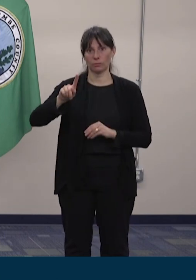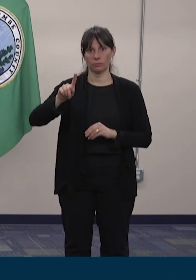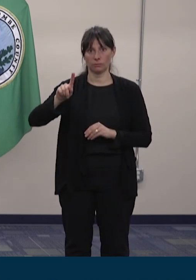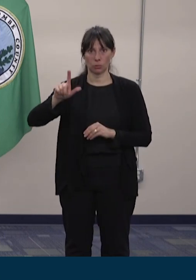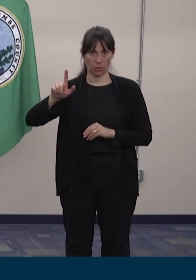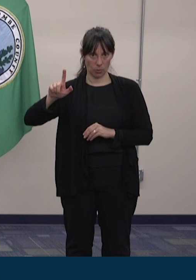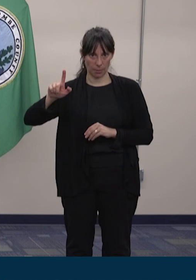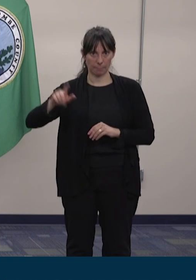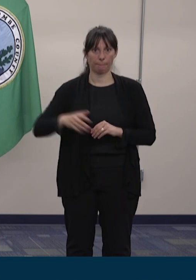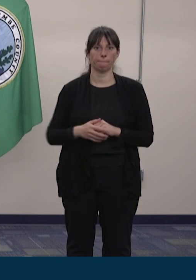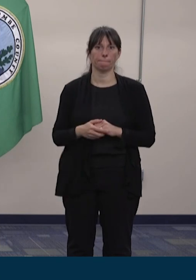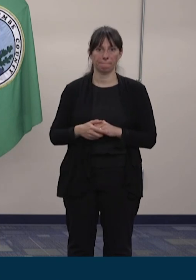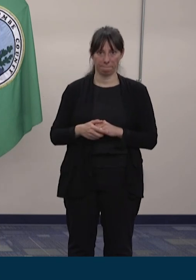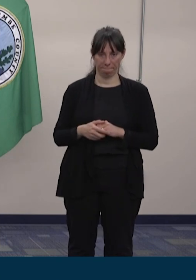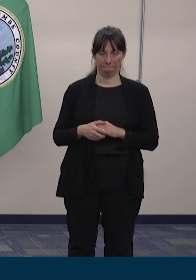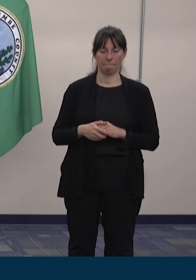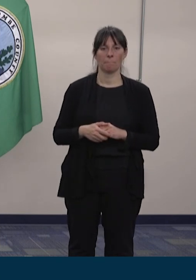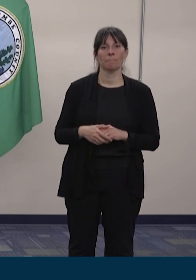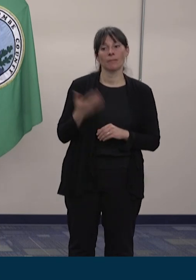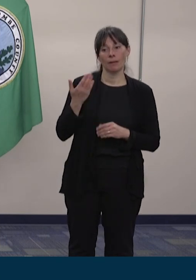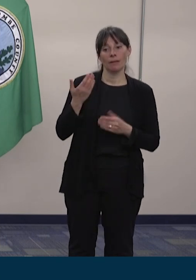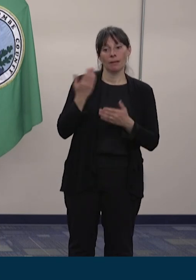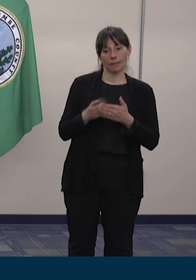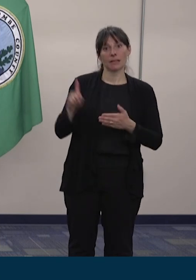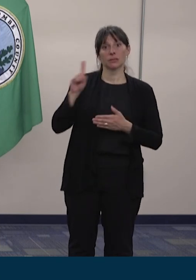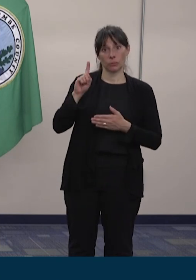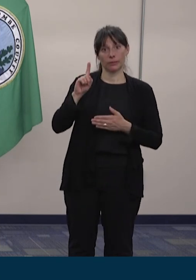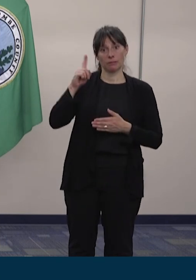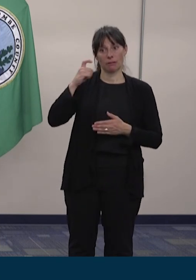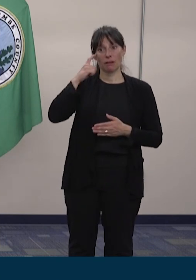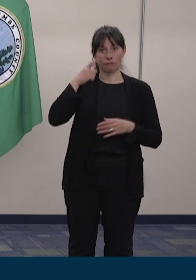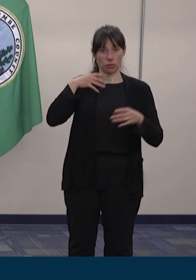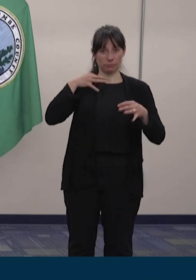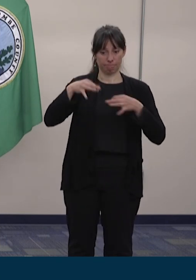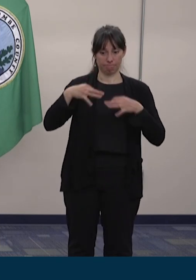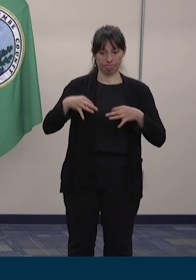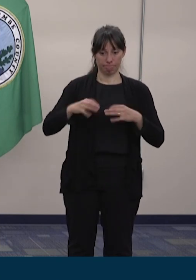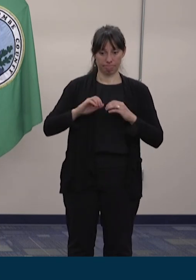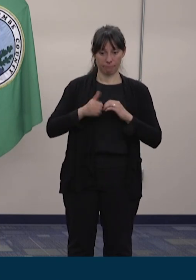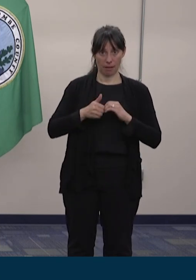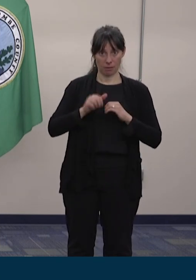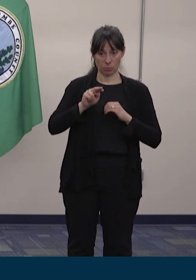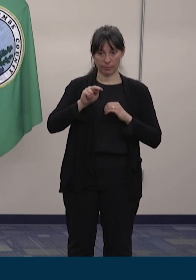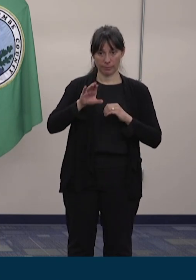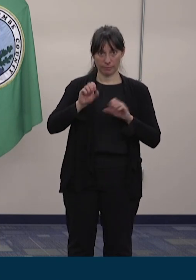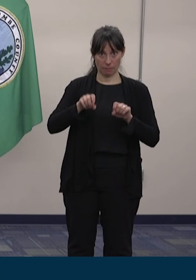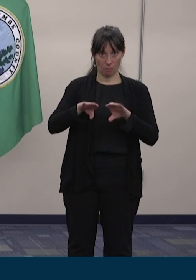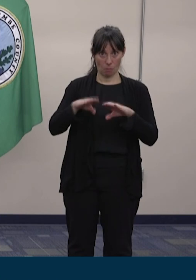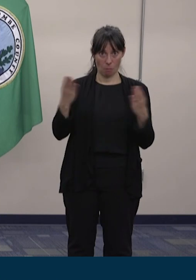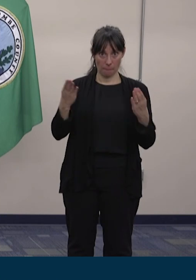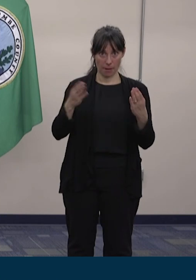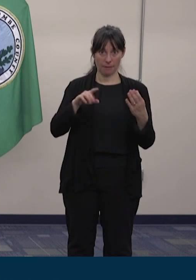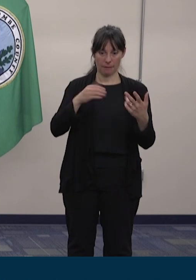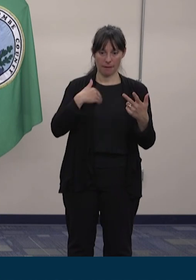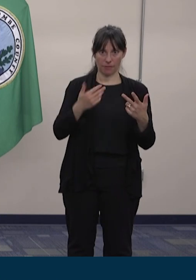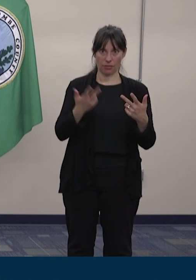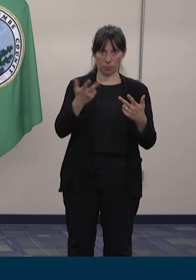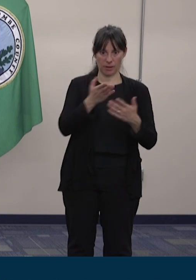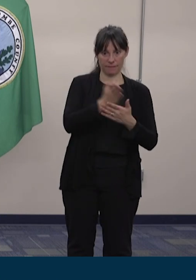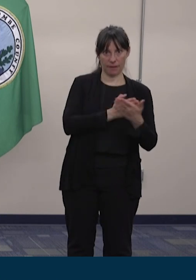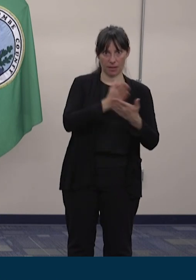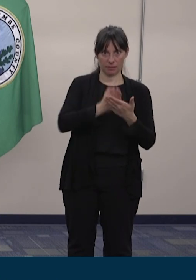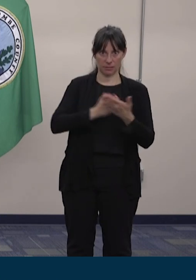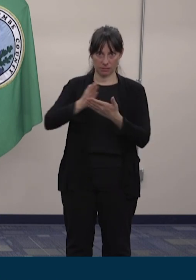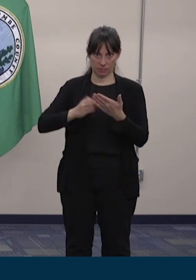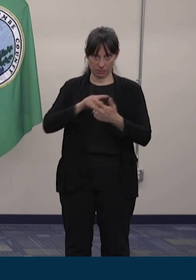Cooper laid out a pasada, el framework gobernador for Cooper reopening the state in habló 3 acerca de phases 3 to fases get para us to a poder new reabrir normal. The el estado. timeline